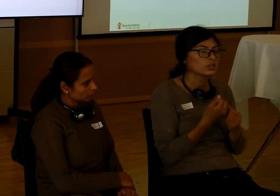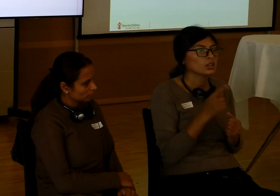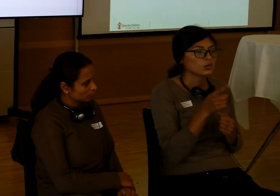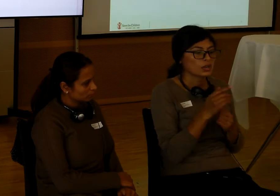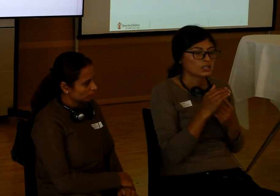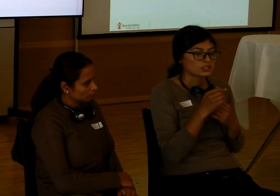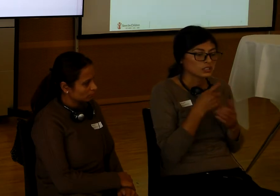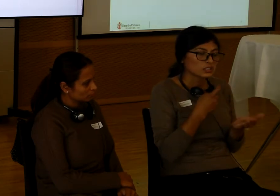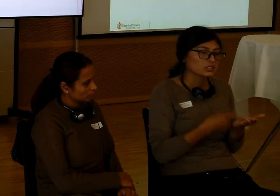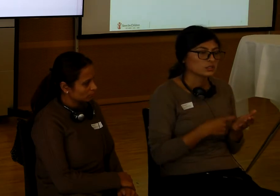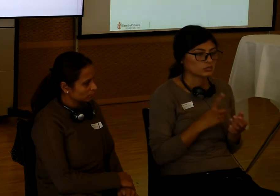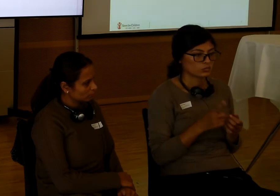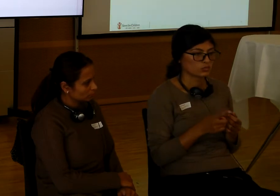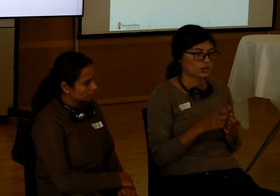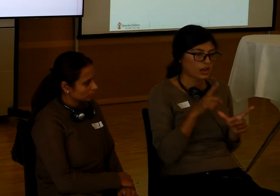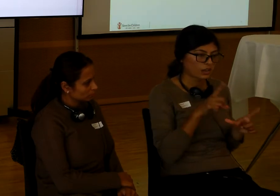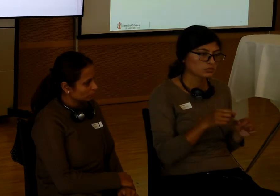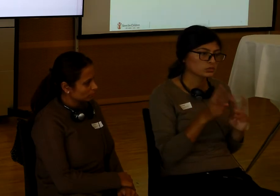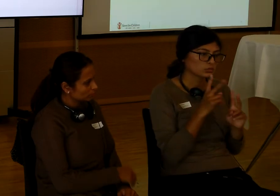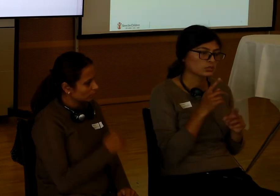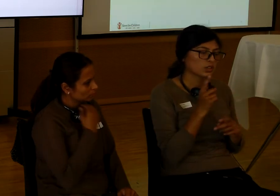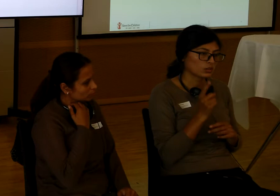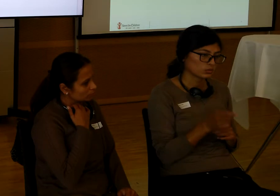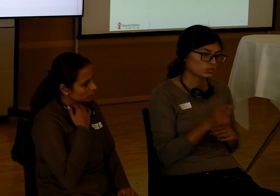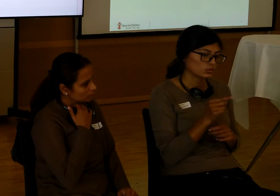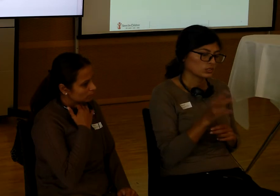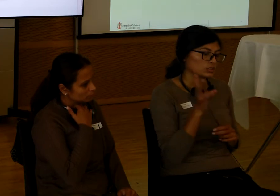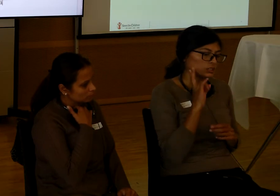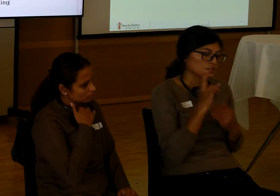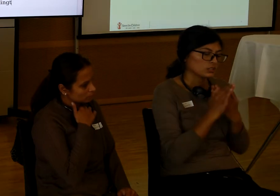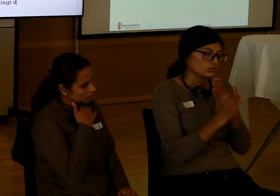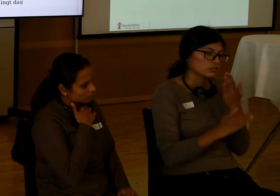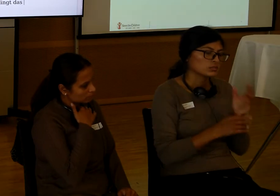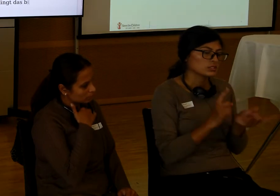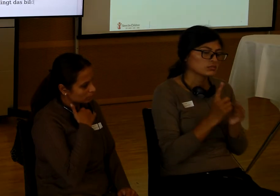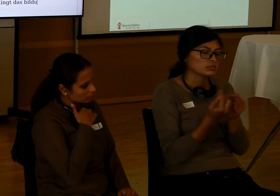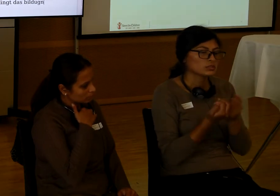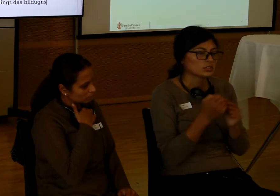child's responsibility to adapt to the education system.